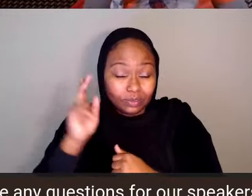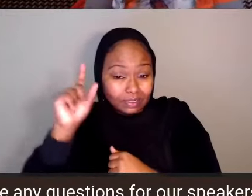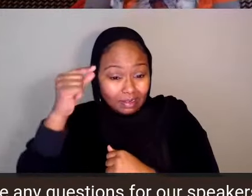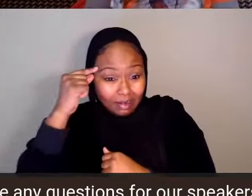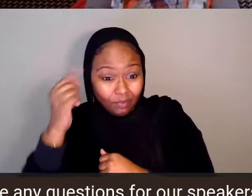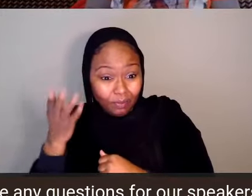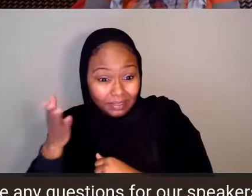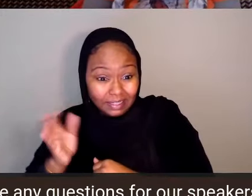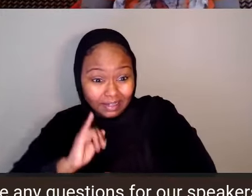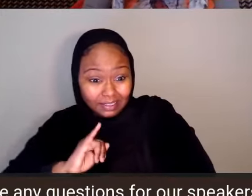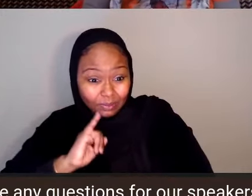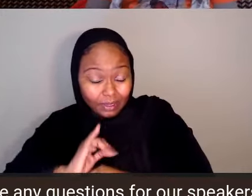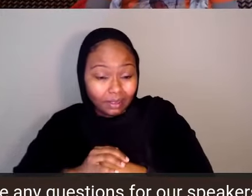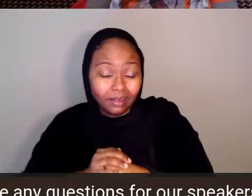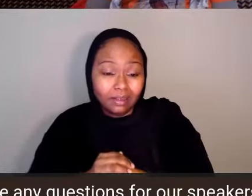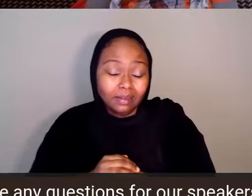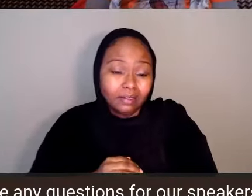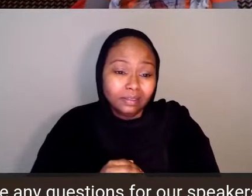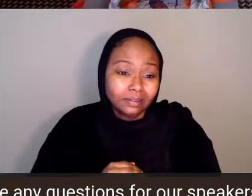on, and